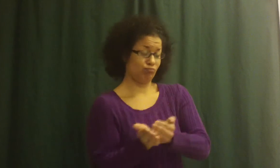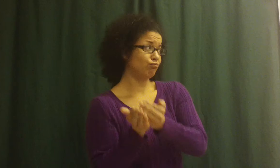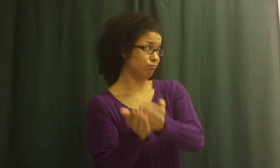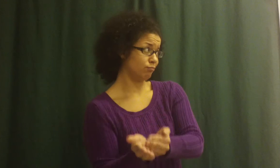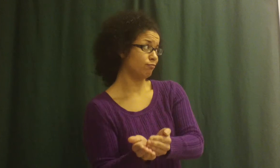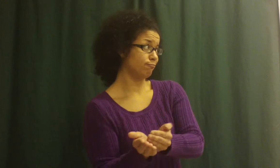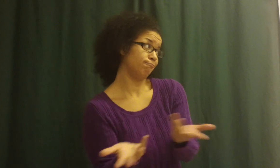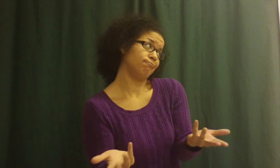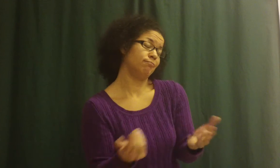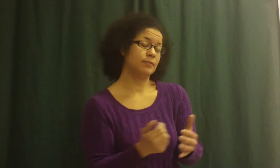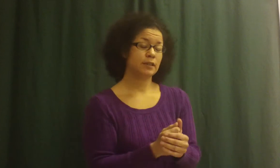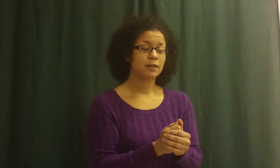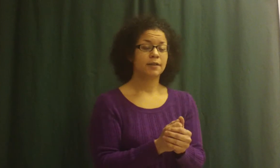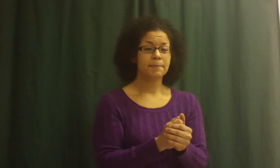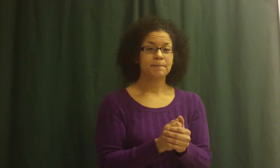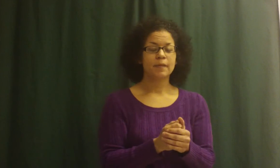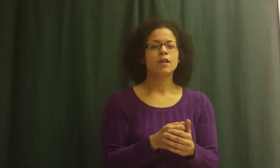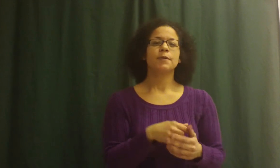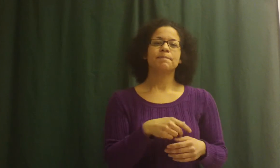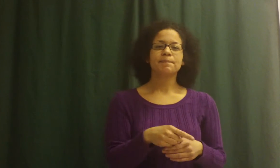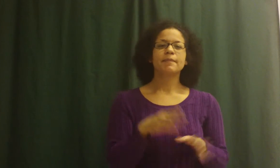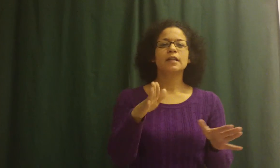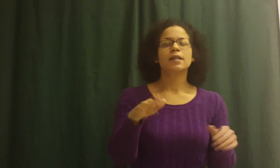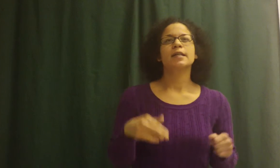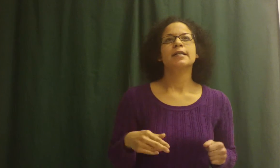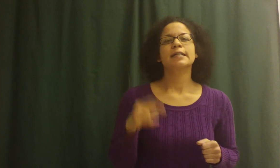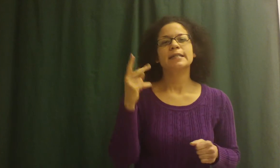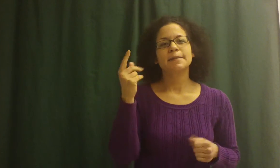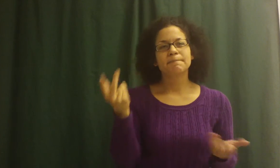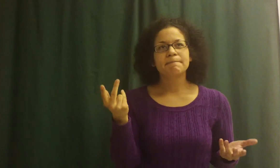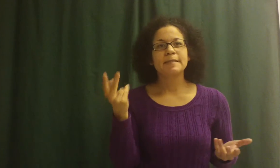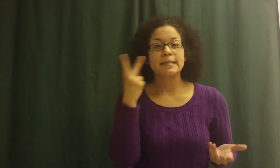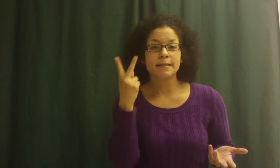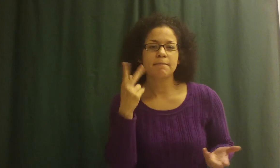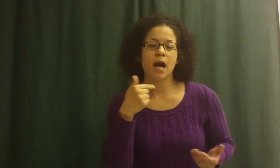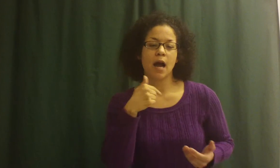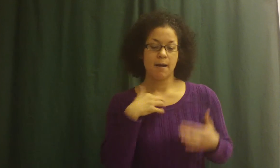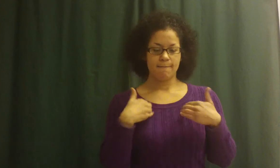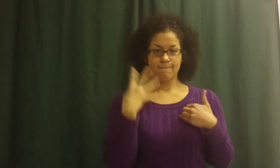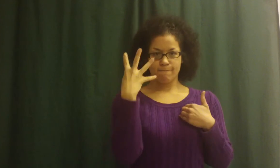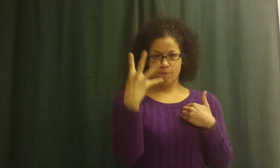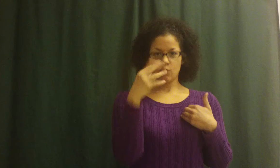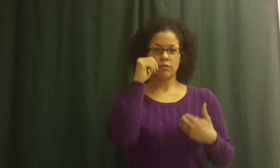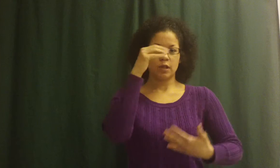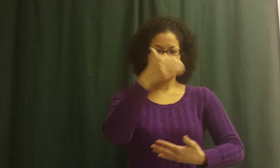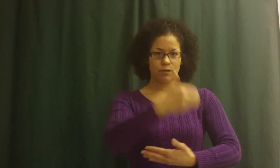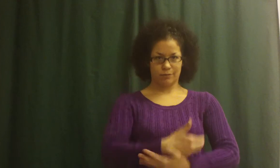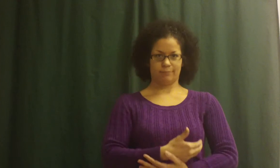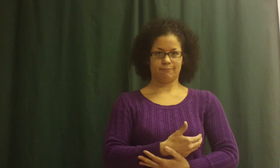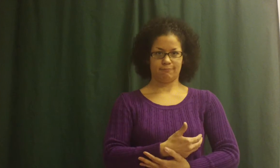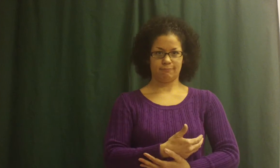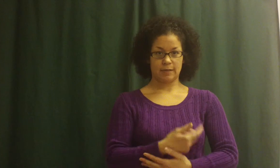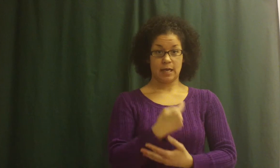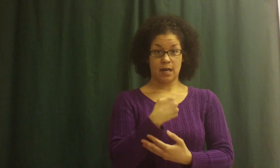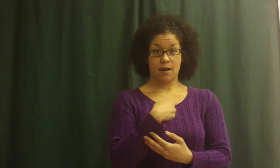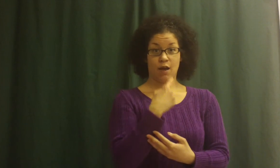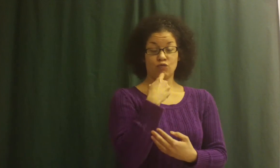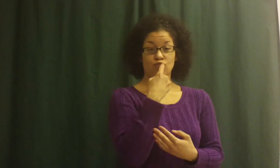I said, I think I'll ask one of the girls if they'd like to go with me and plan a year